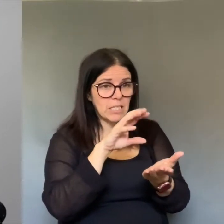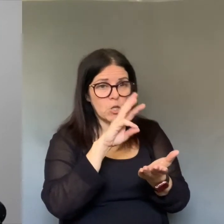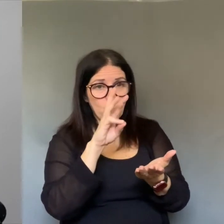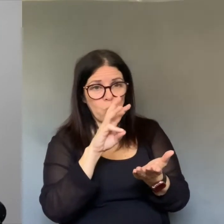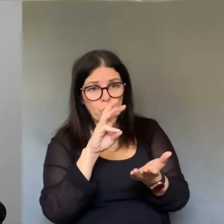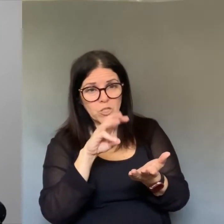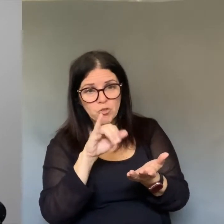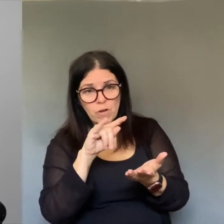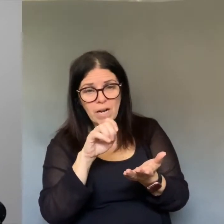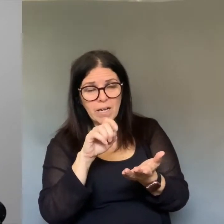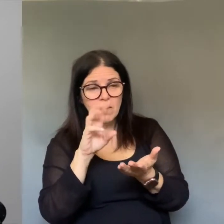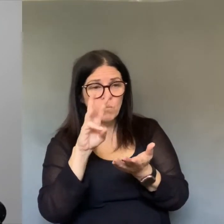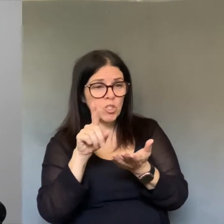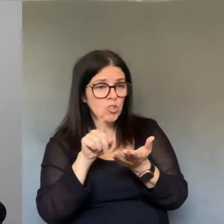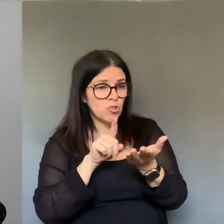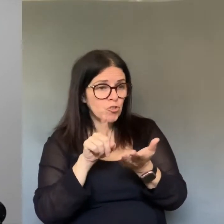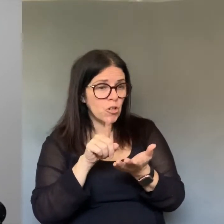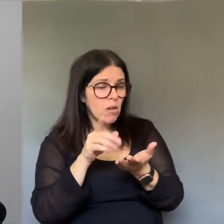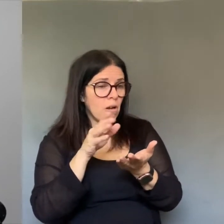Windsorite? No, thanks. CBC?